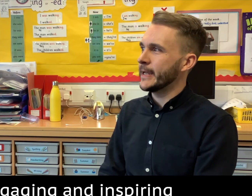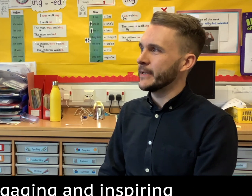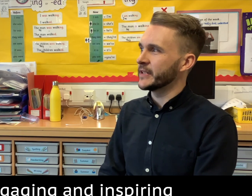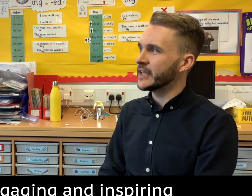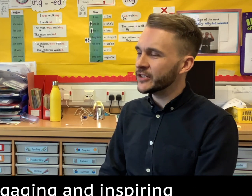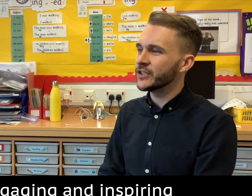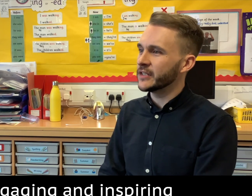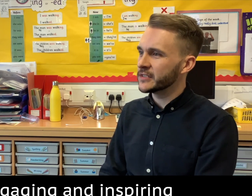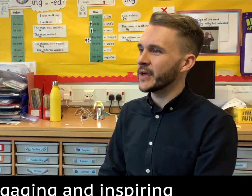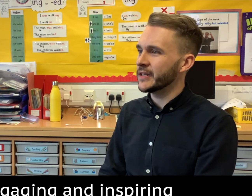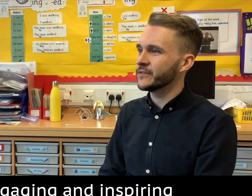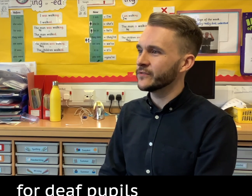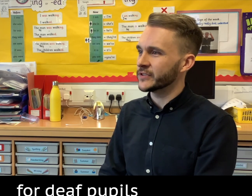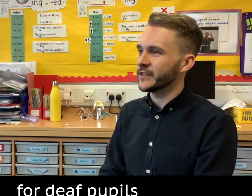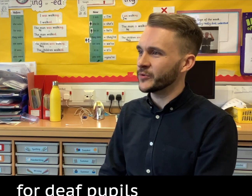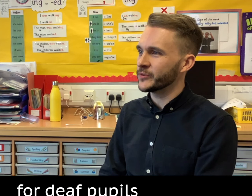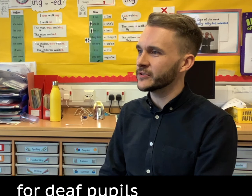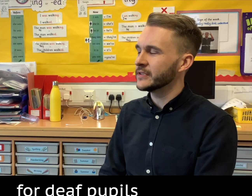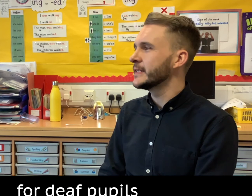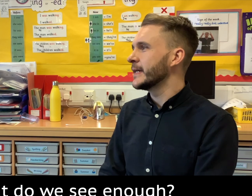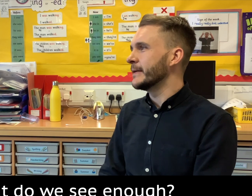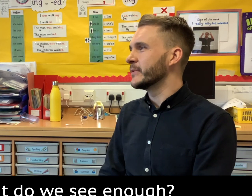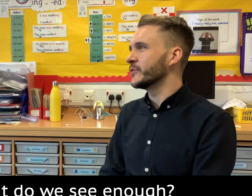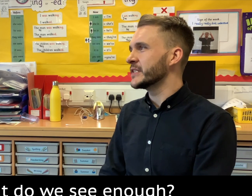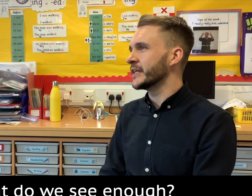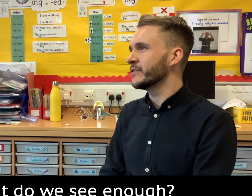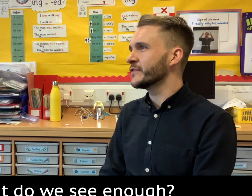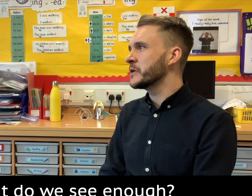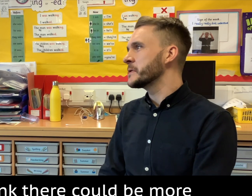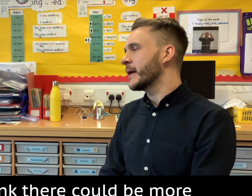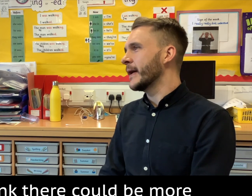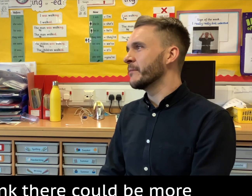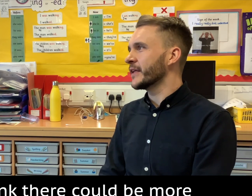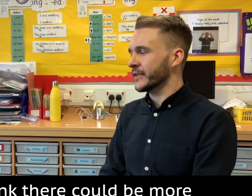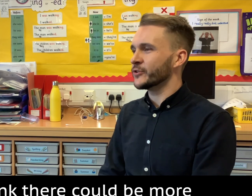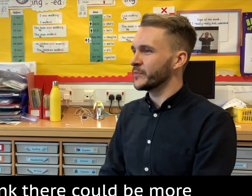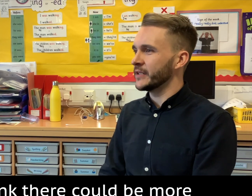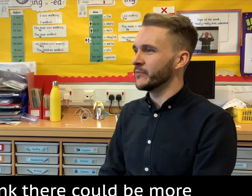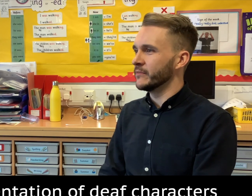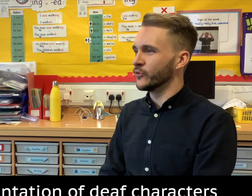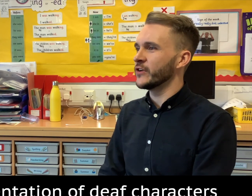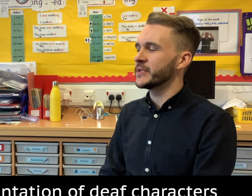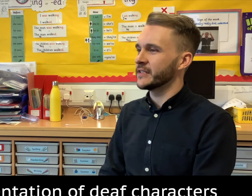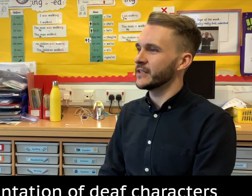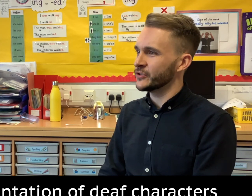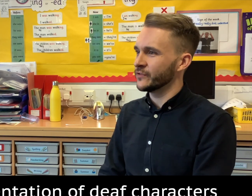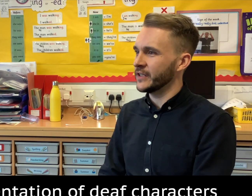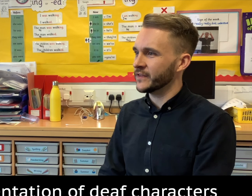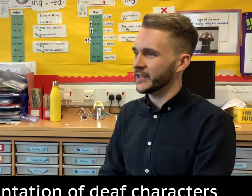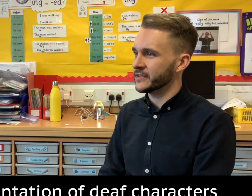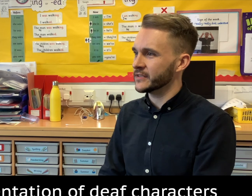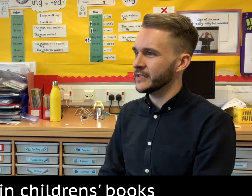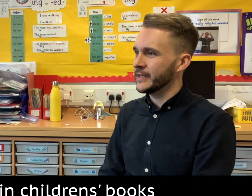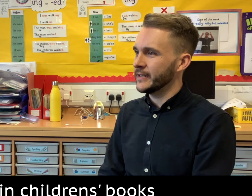engaging and inspiring for deaf pupils. But do we see enough? I think there could be more representation of